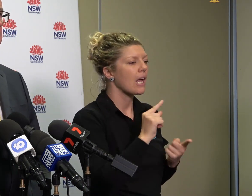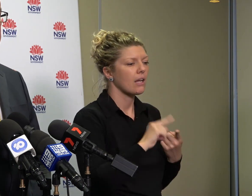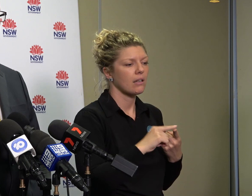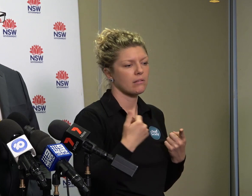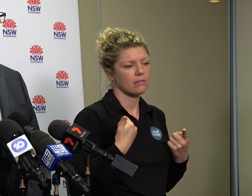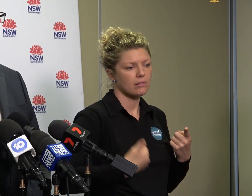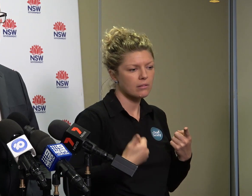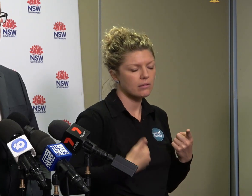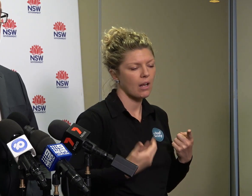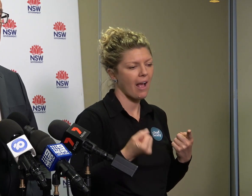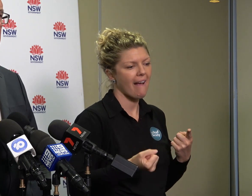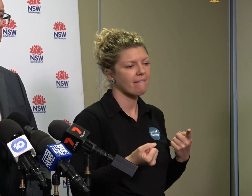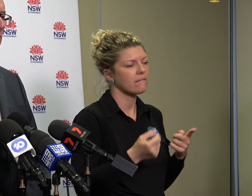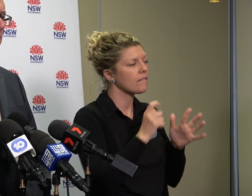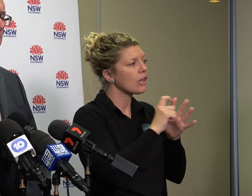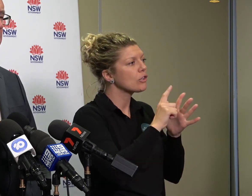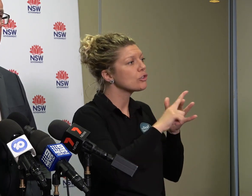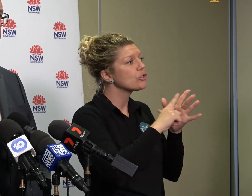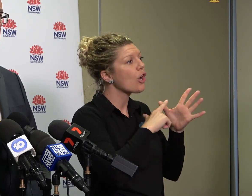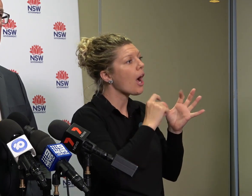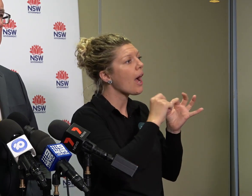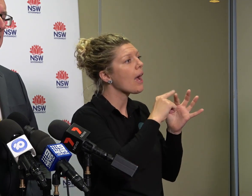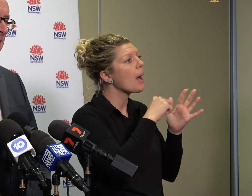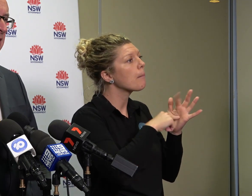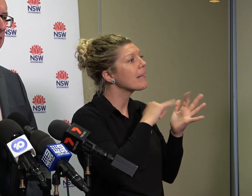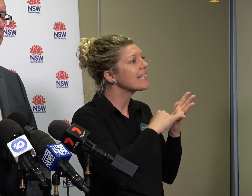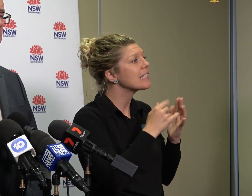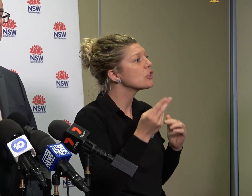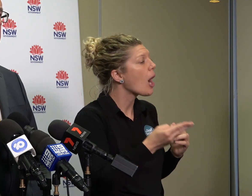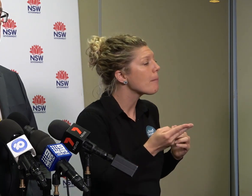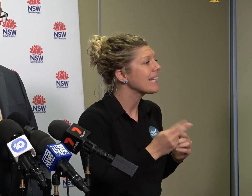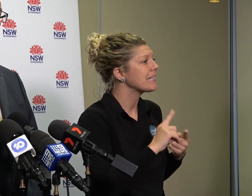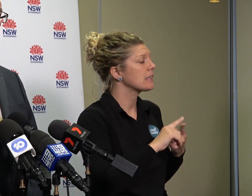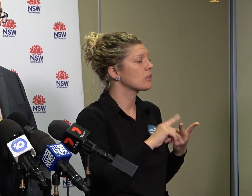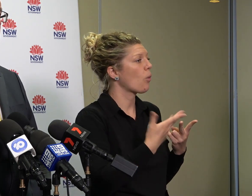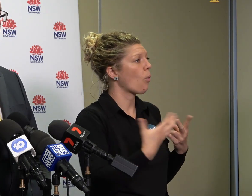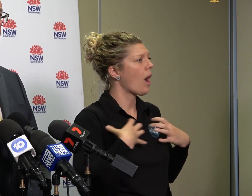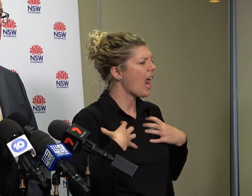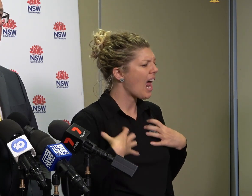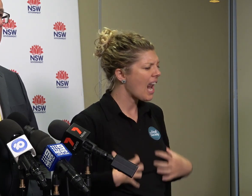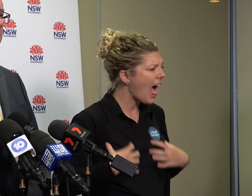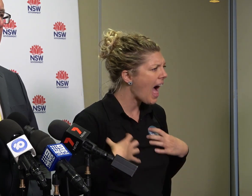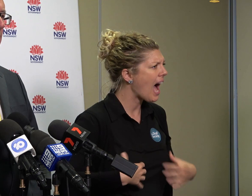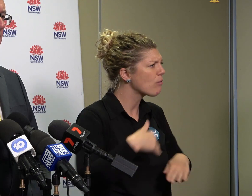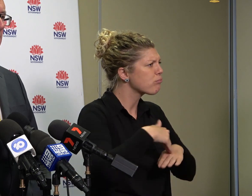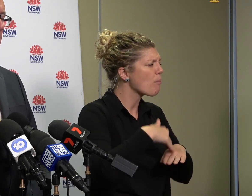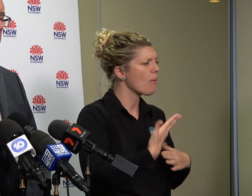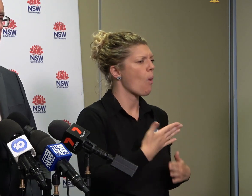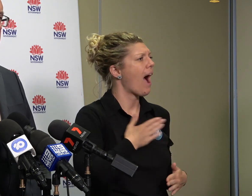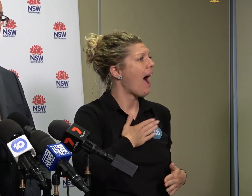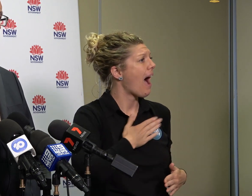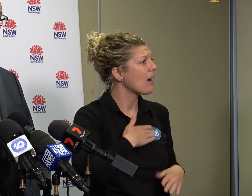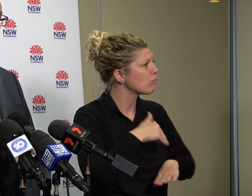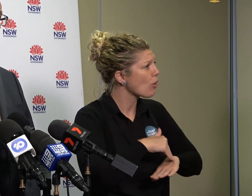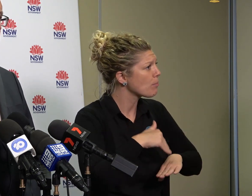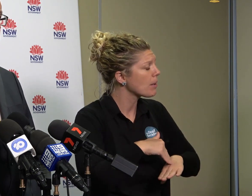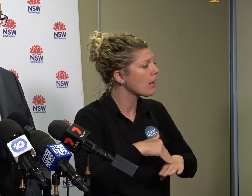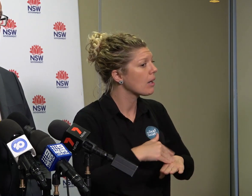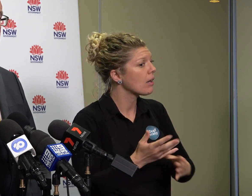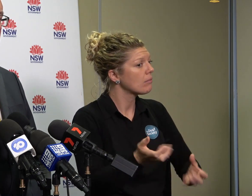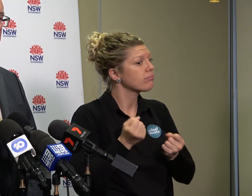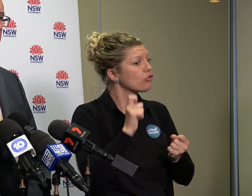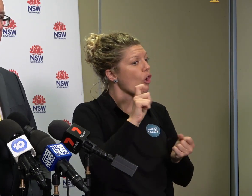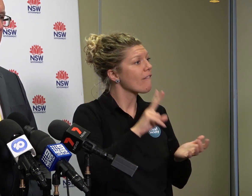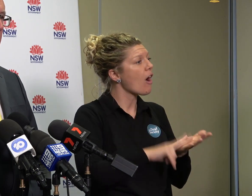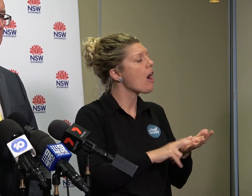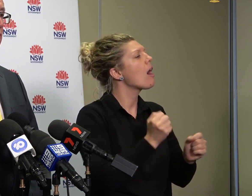have diabetes or pulmonary issues or lung issues that are not doing so well. So it